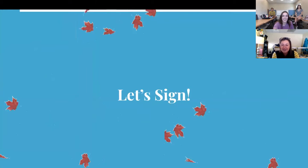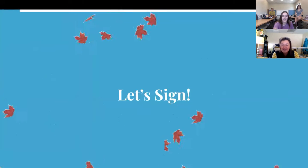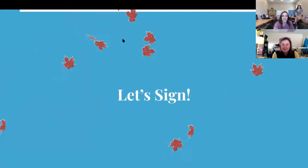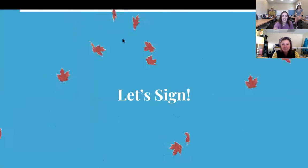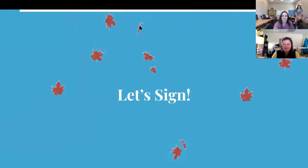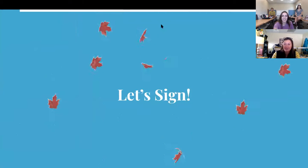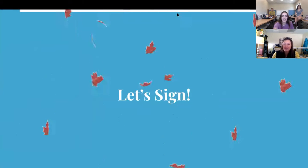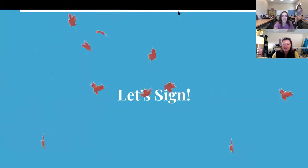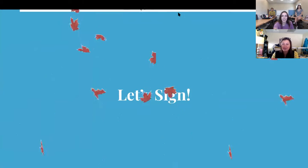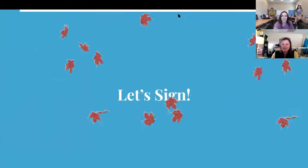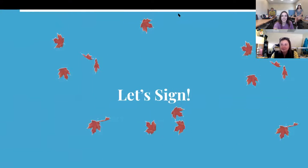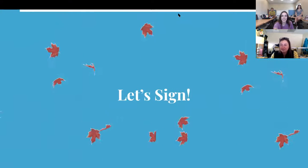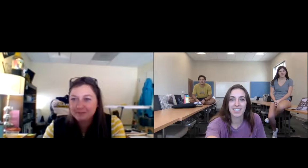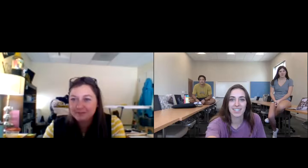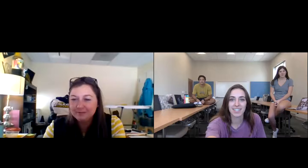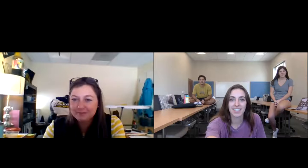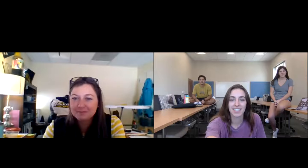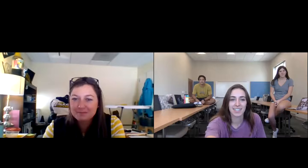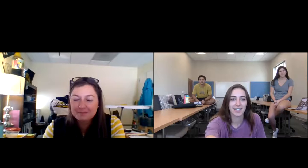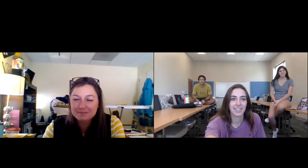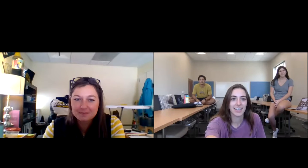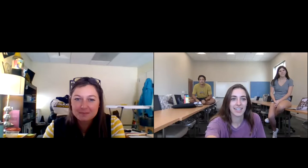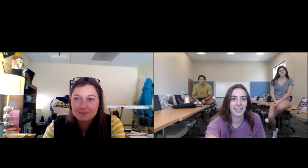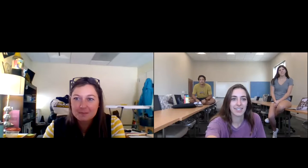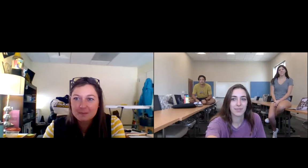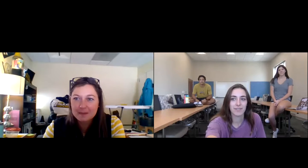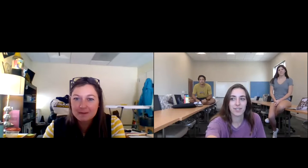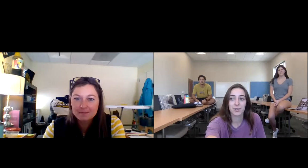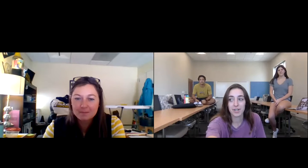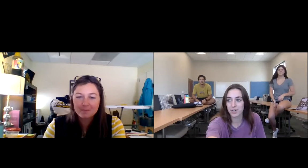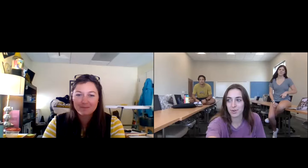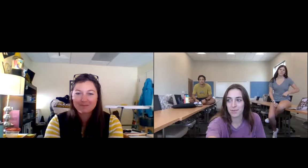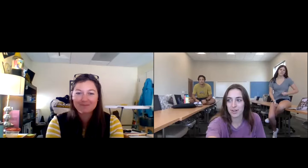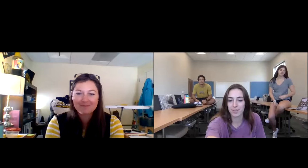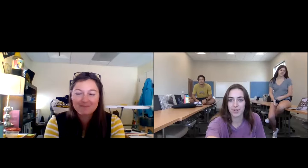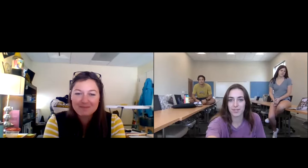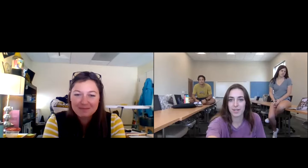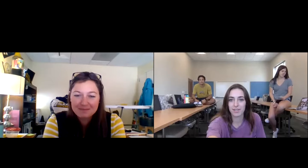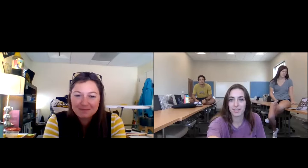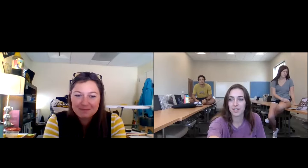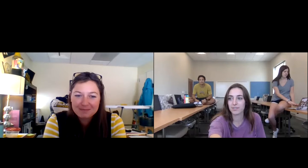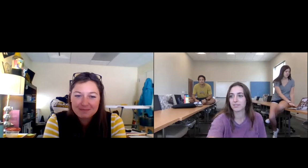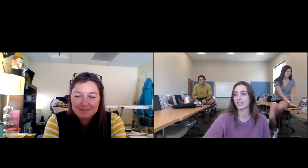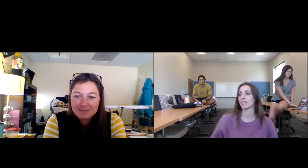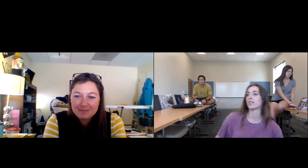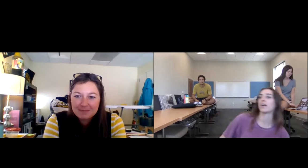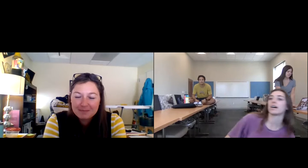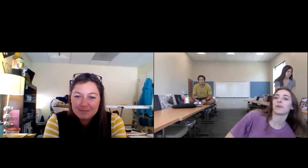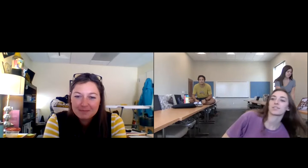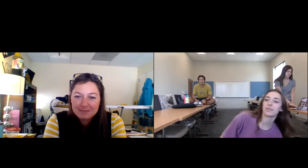I'm going to stop sharing. And we have a story to incorporate the words with. So as we